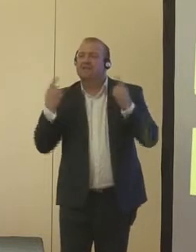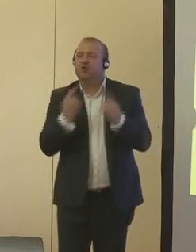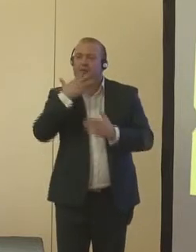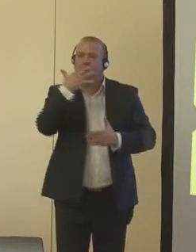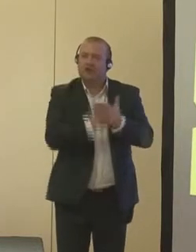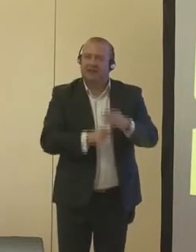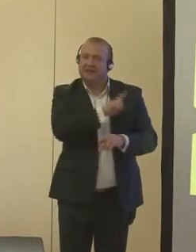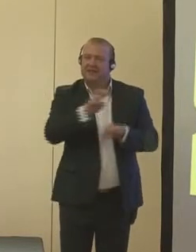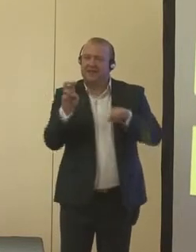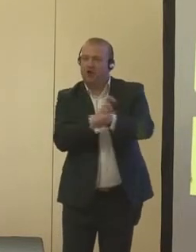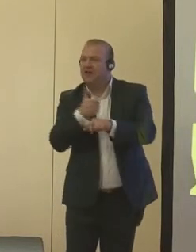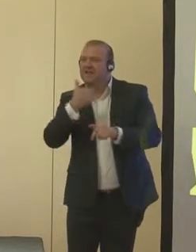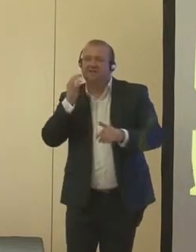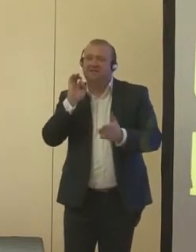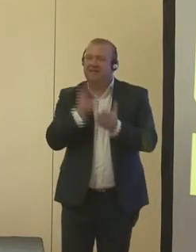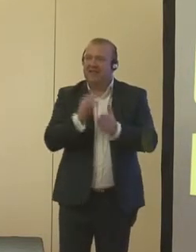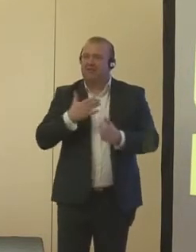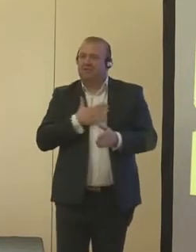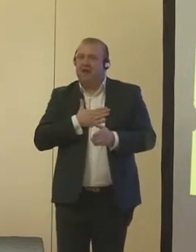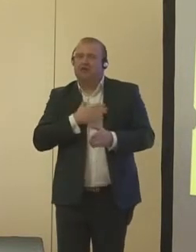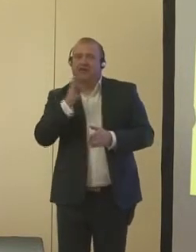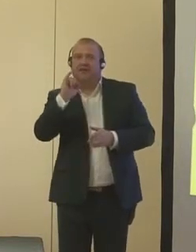do we use it to support our teaching.